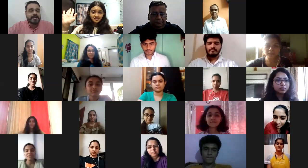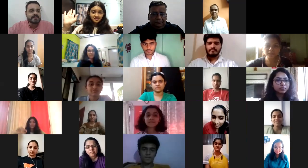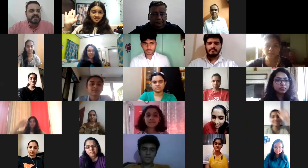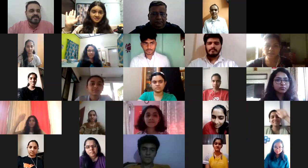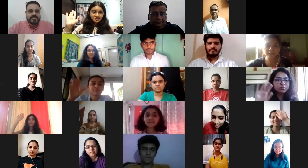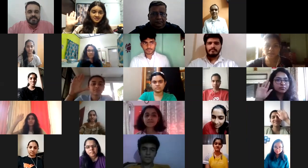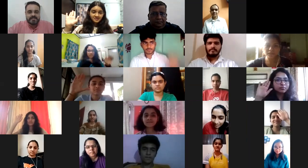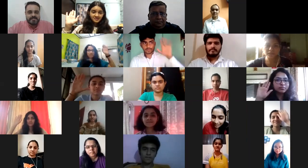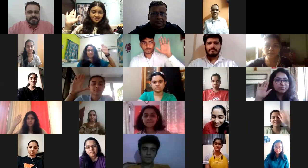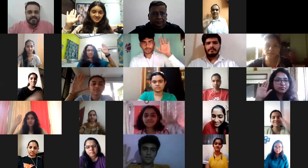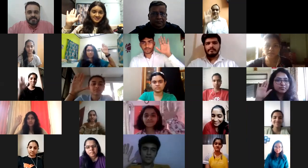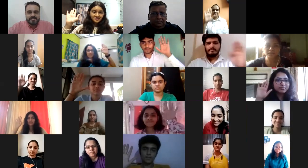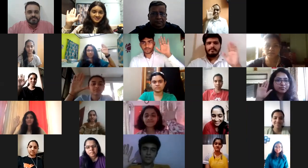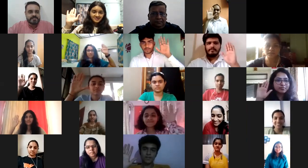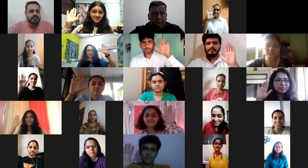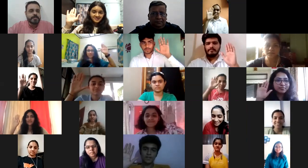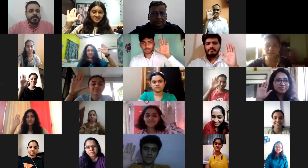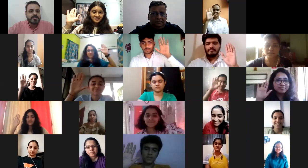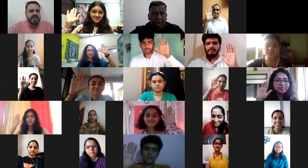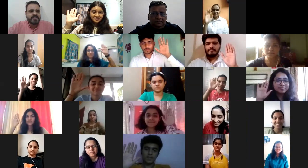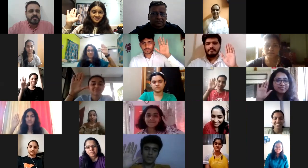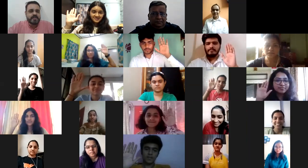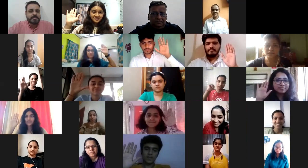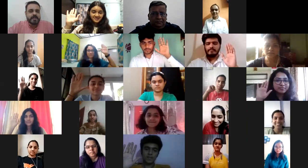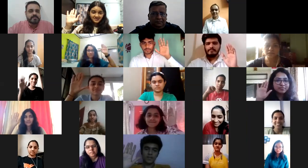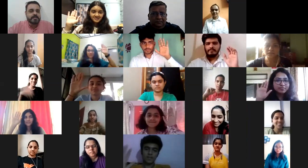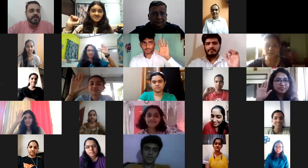Non-Tamilians. Have you been to Chennai or any part of Tamil Nadu?